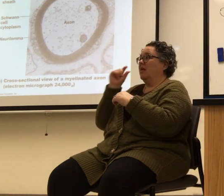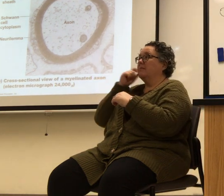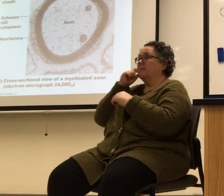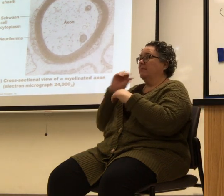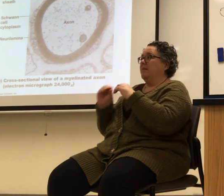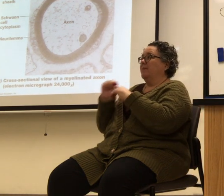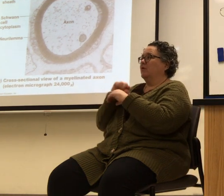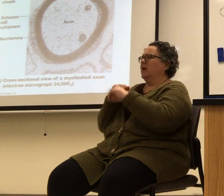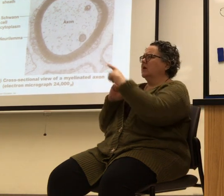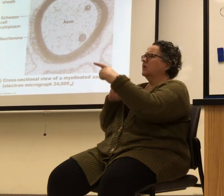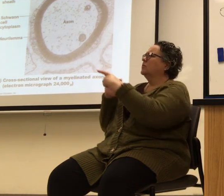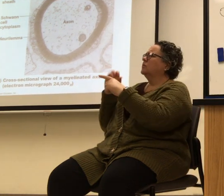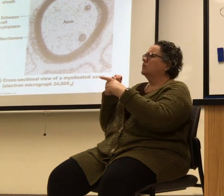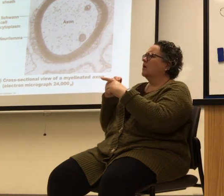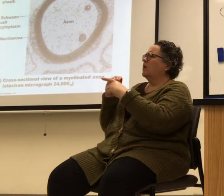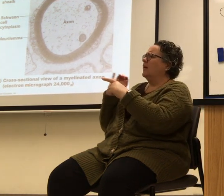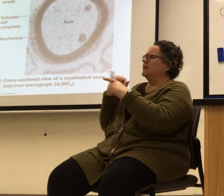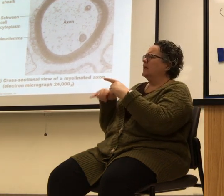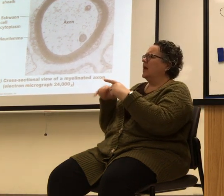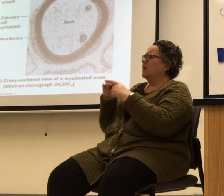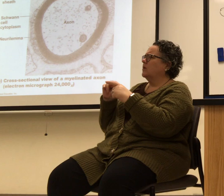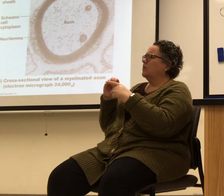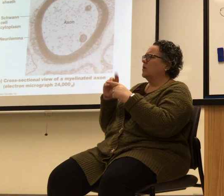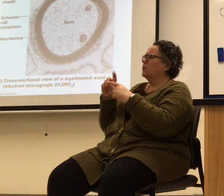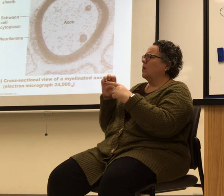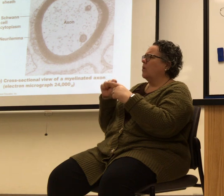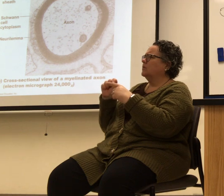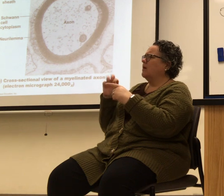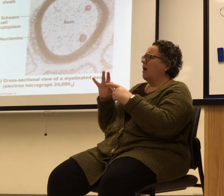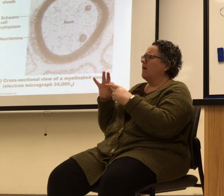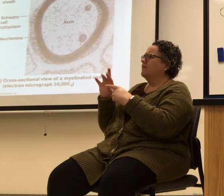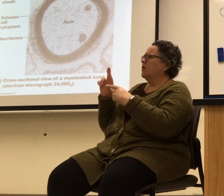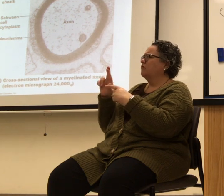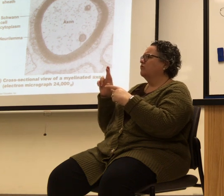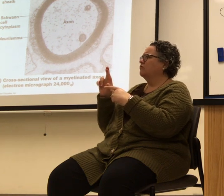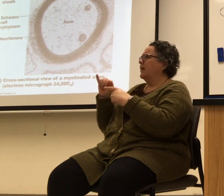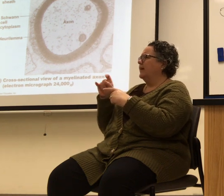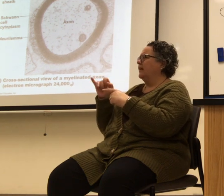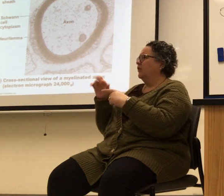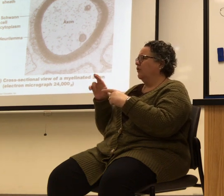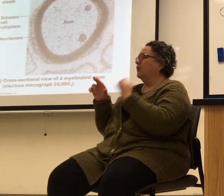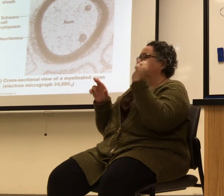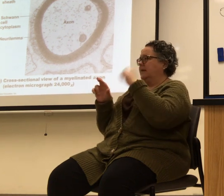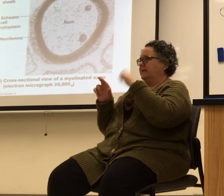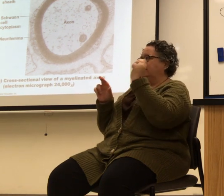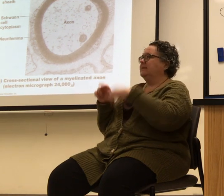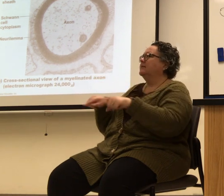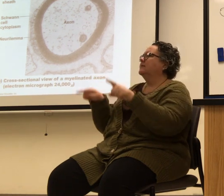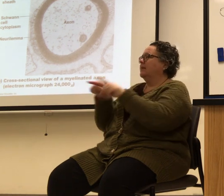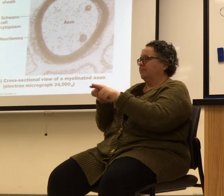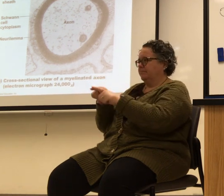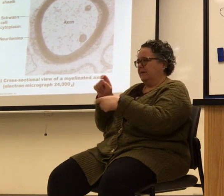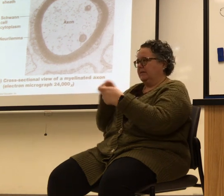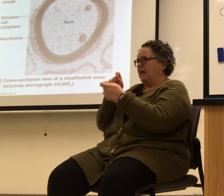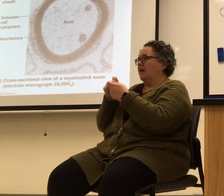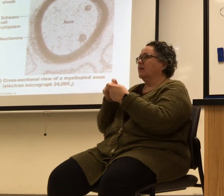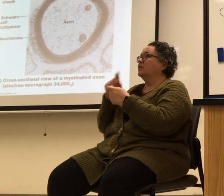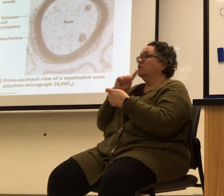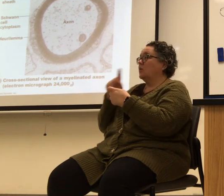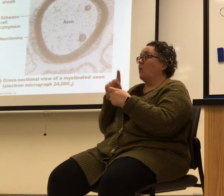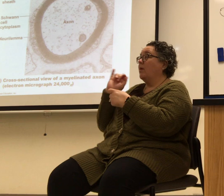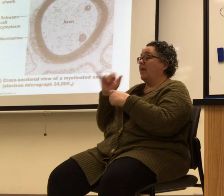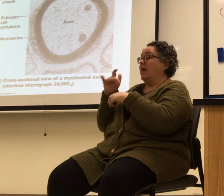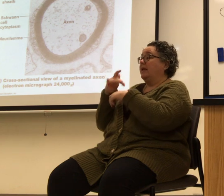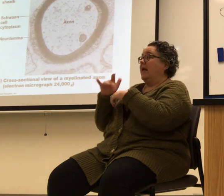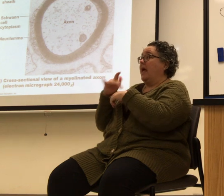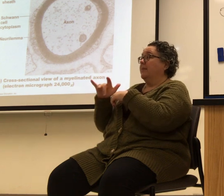like what the nodes of brain here that you're talking about? Yes, that's right. So the gaps between these myelin